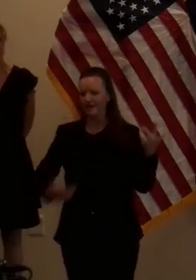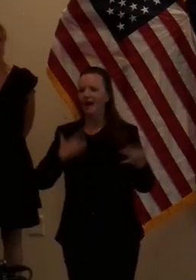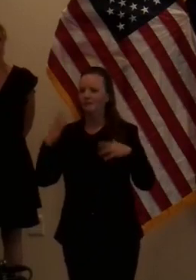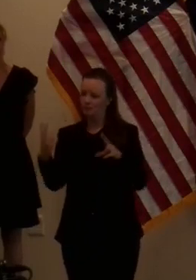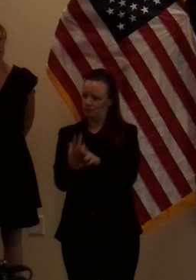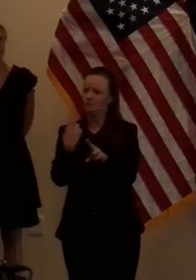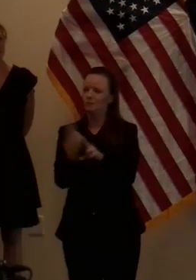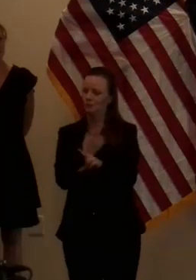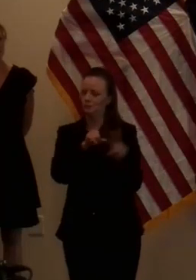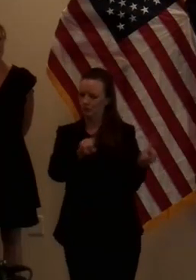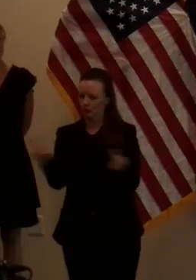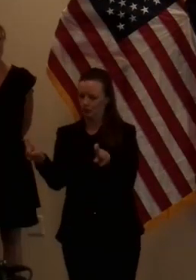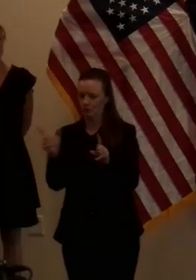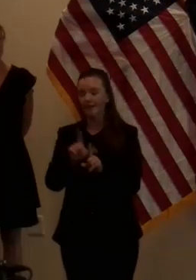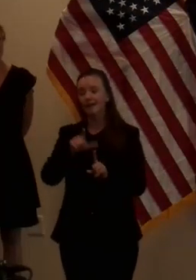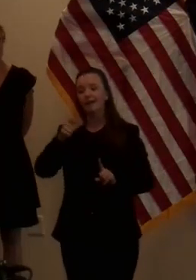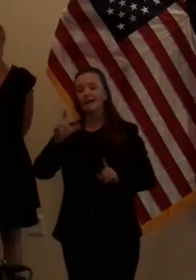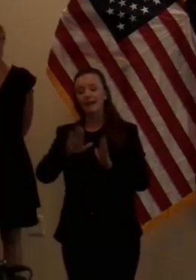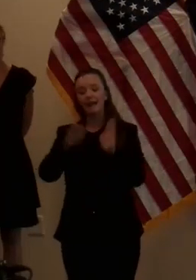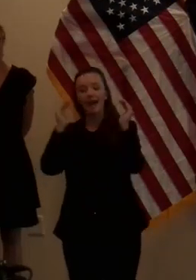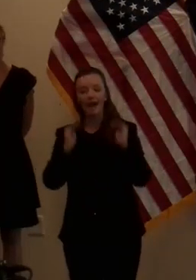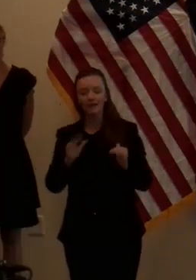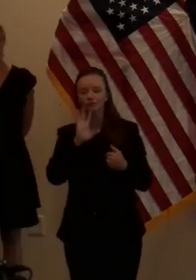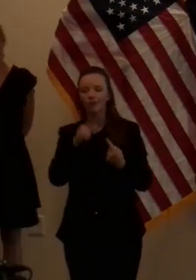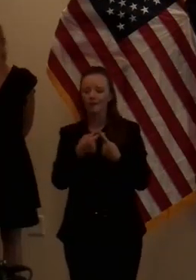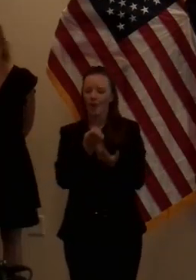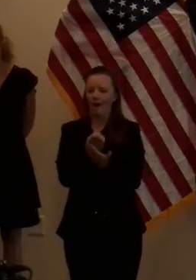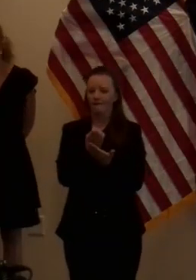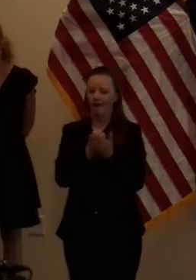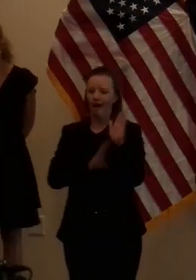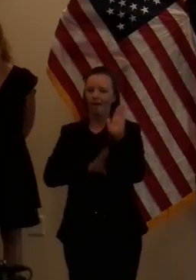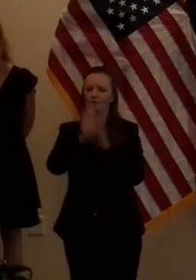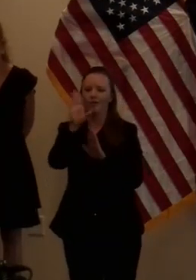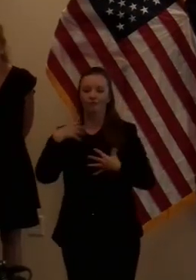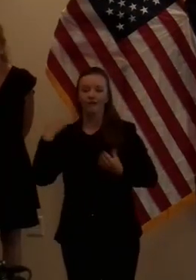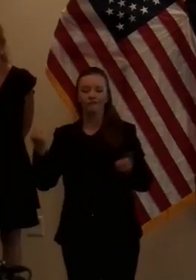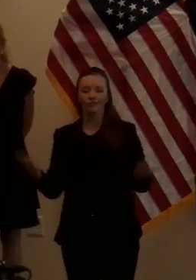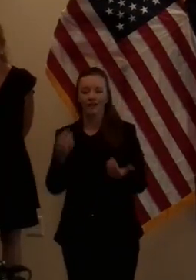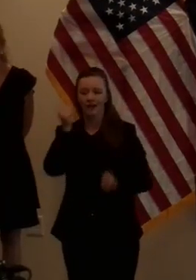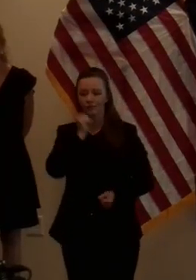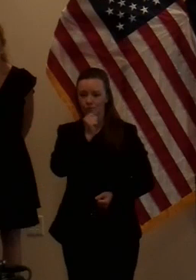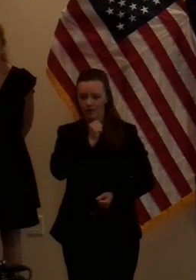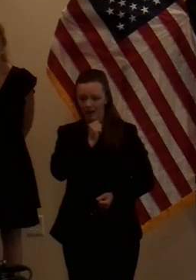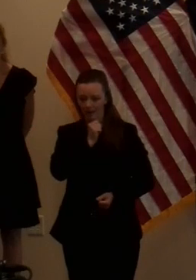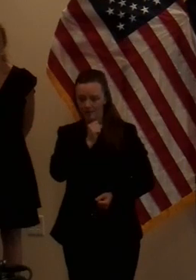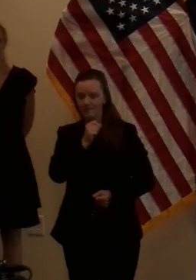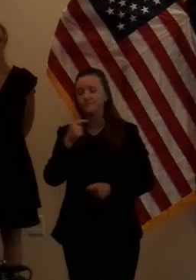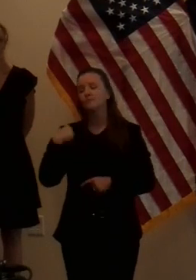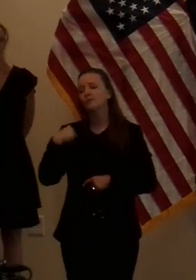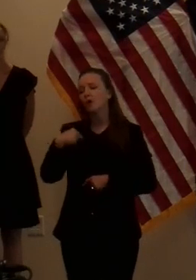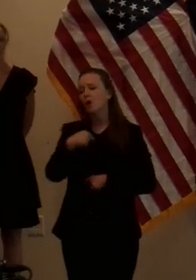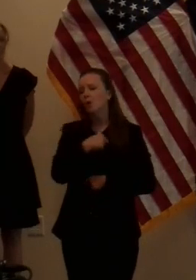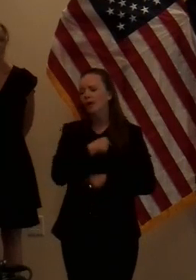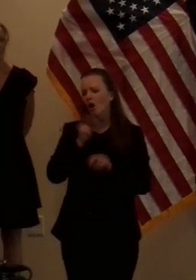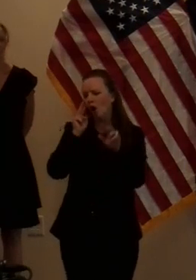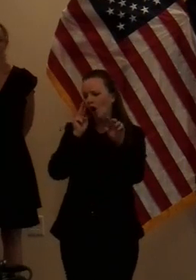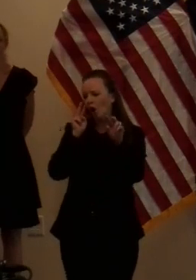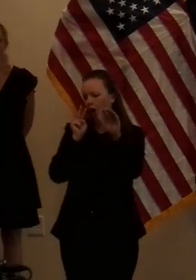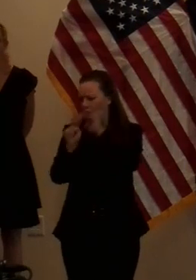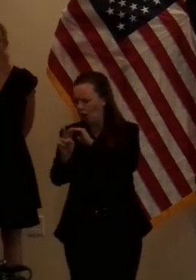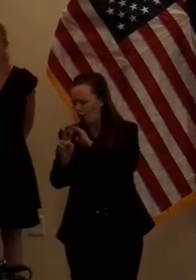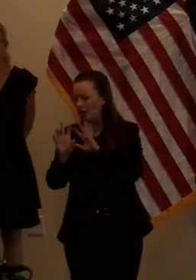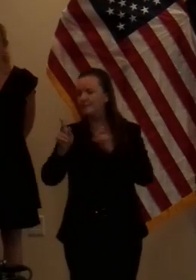it. Next, let's talk economic recovery in the state of Arizona. Now, as we look ahead, many are asking, when can